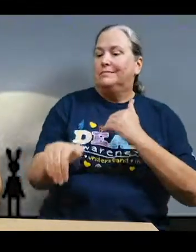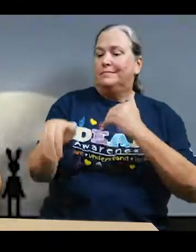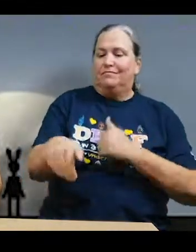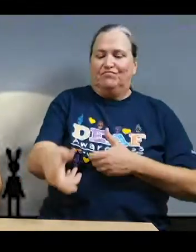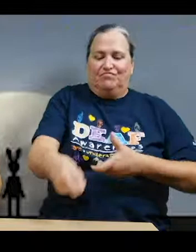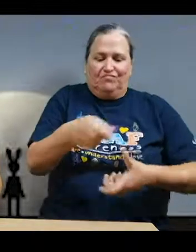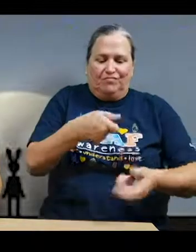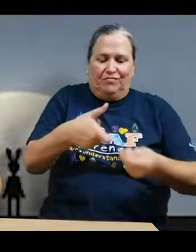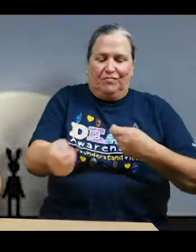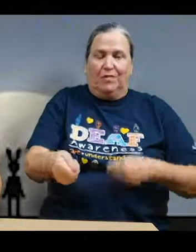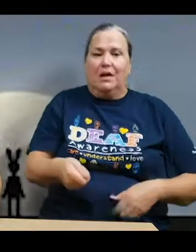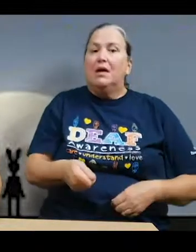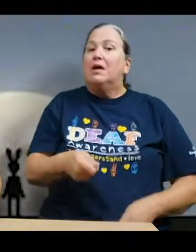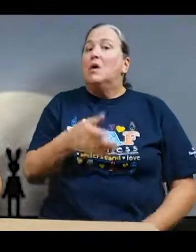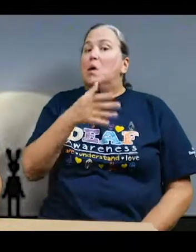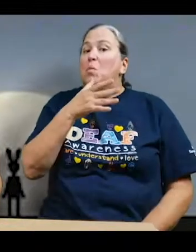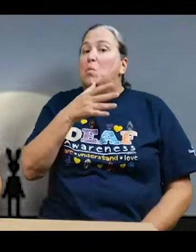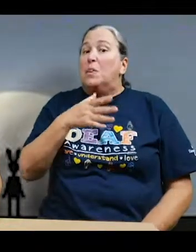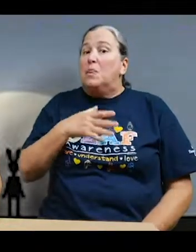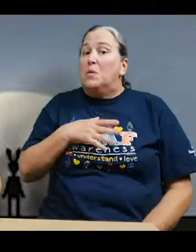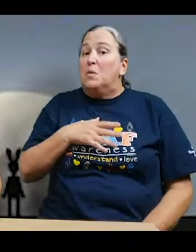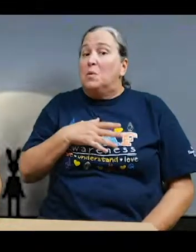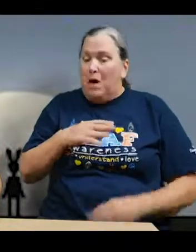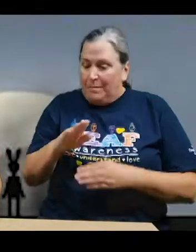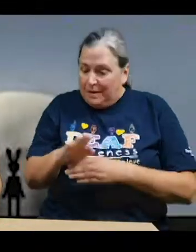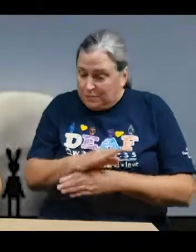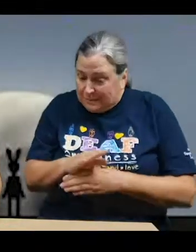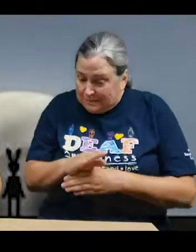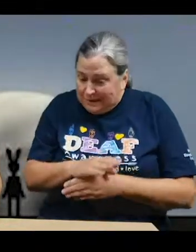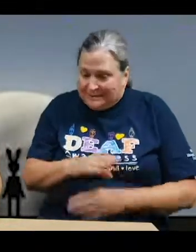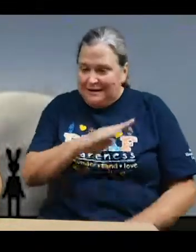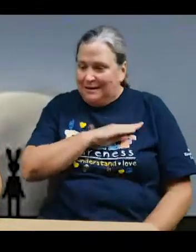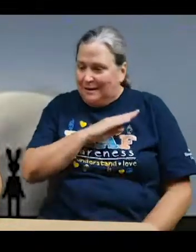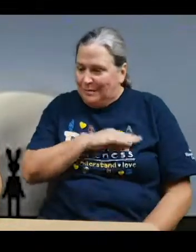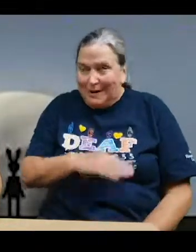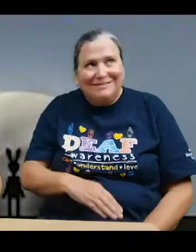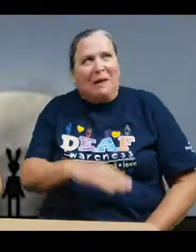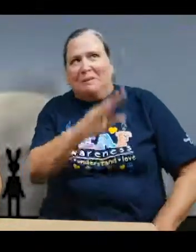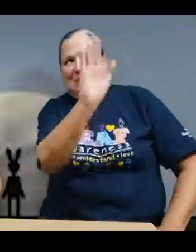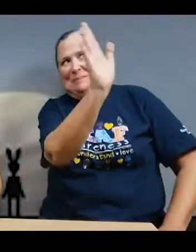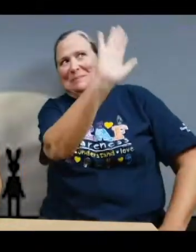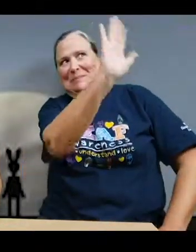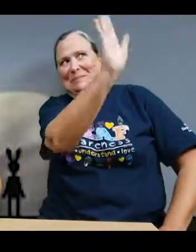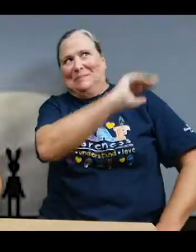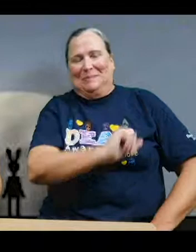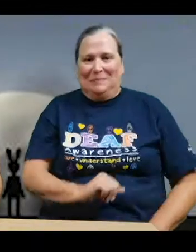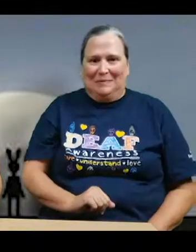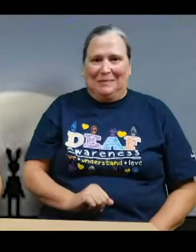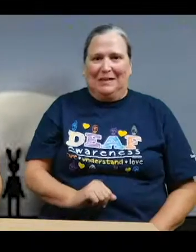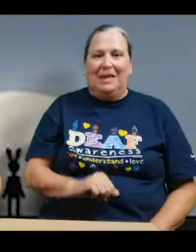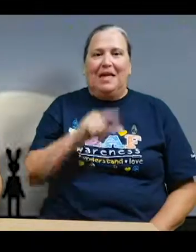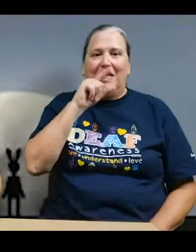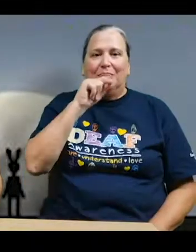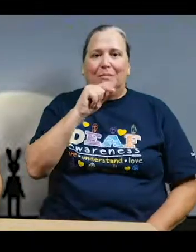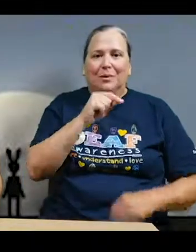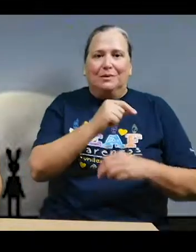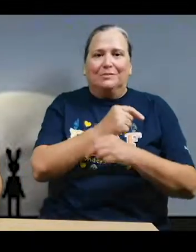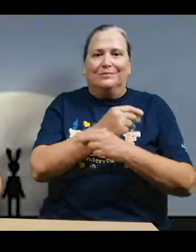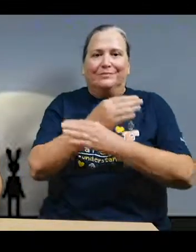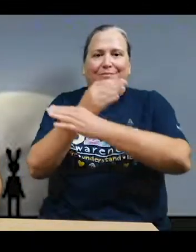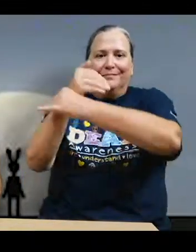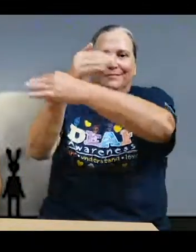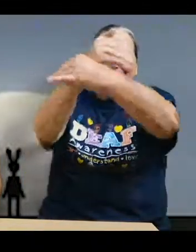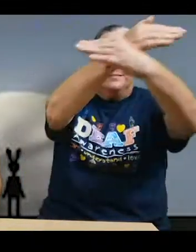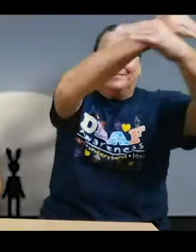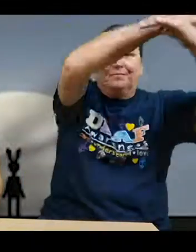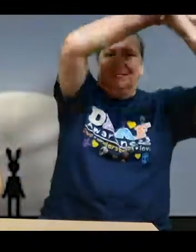looking, Bryce raised his hand and waved. The bird circled over Edward's head, laughing at